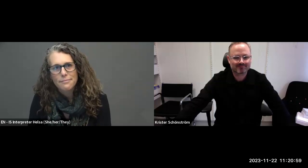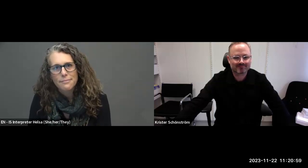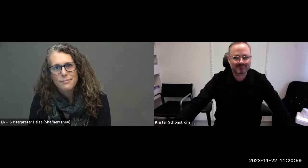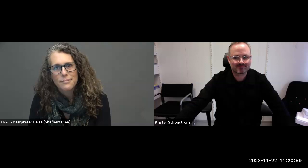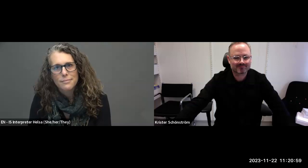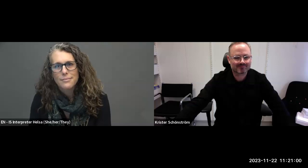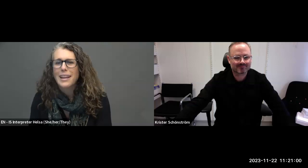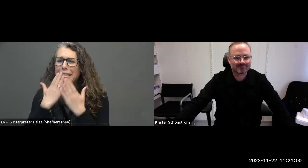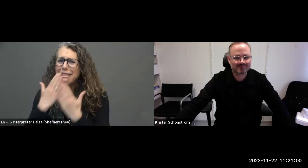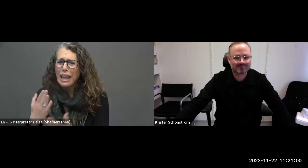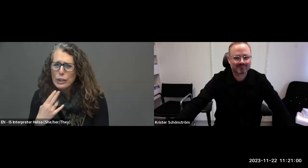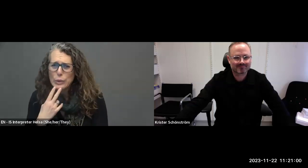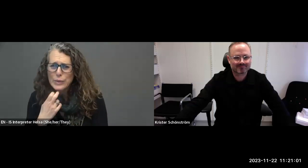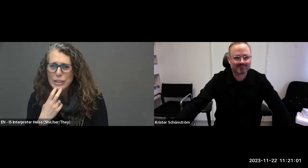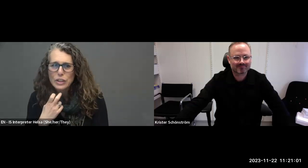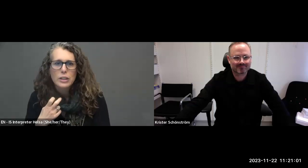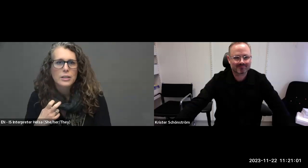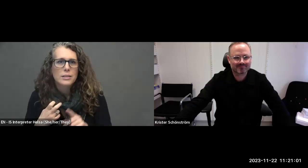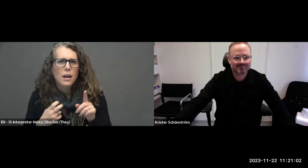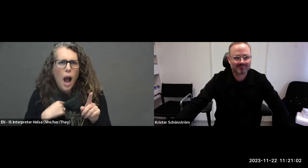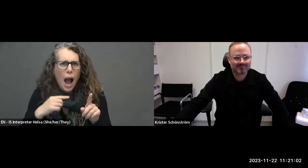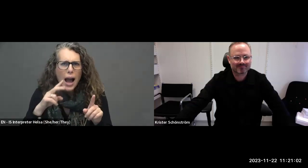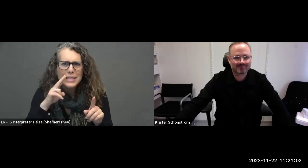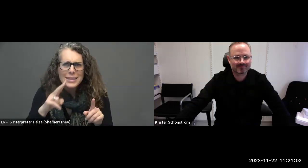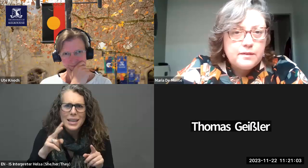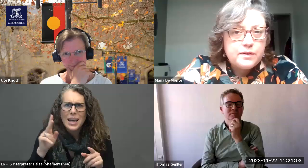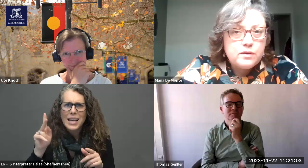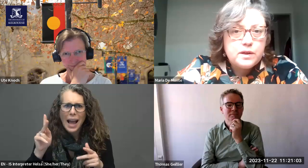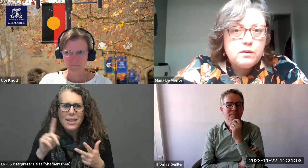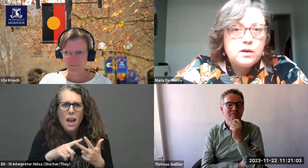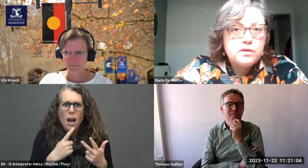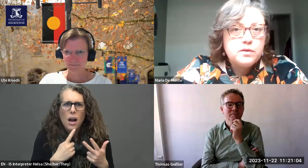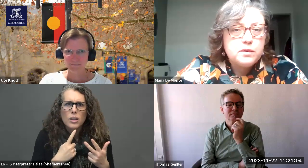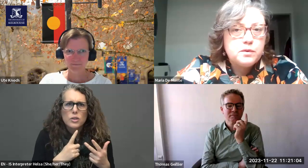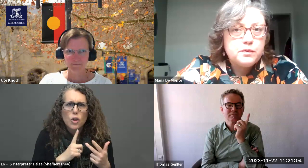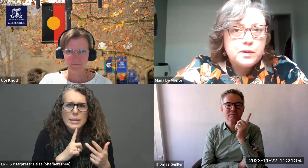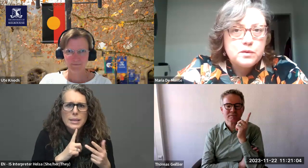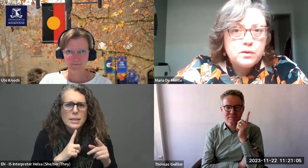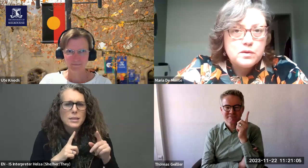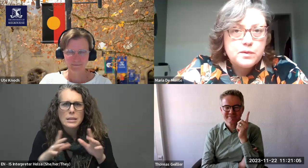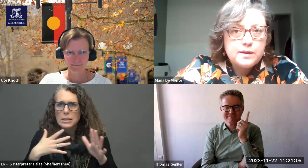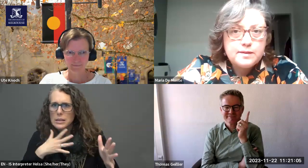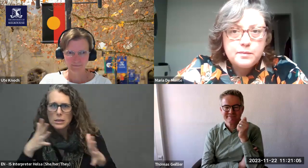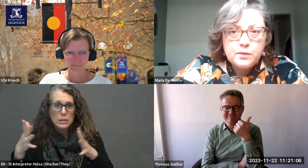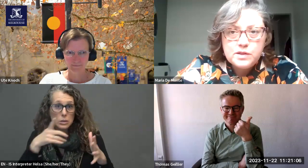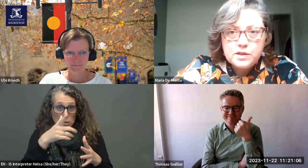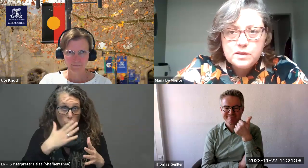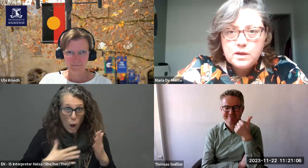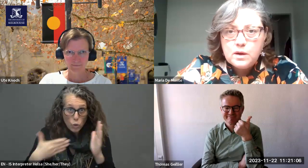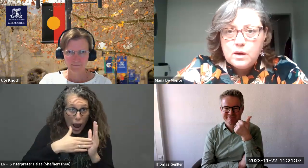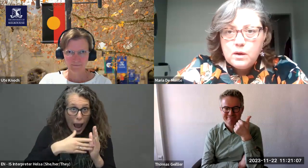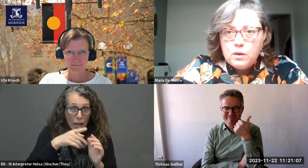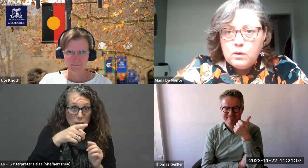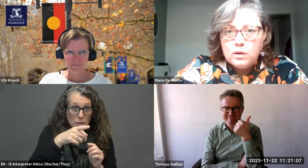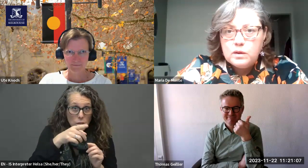Thank you, Krista. I see Katya and Thomas have their video on, so I don't know if you want to also add some